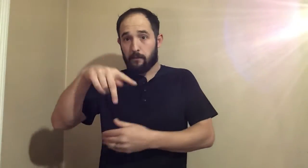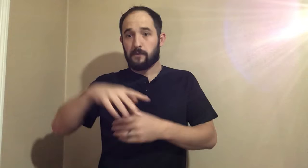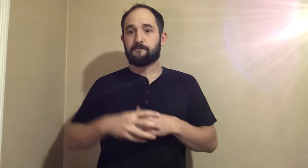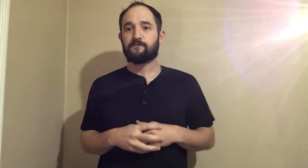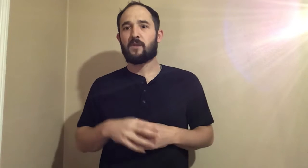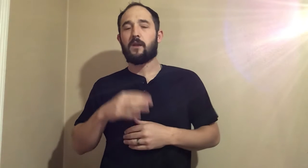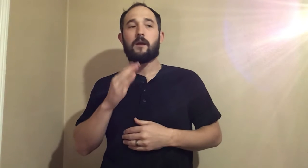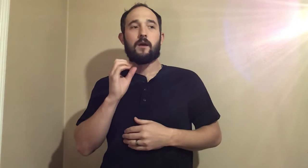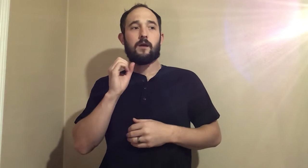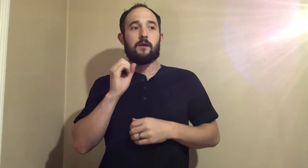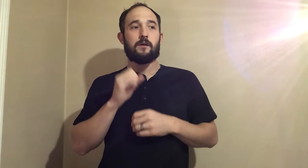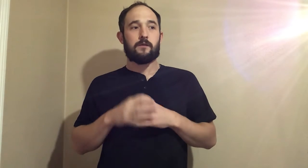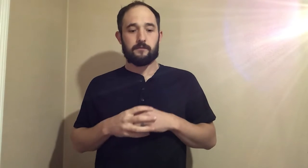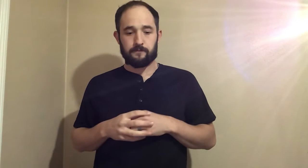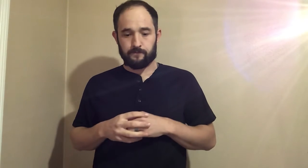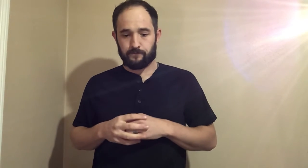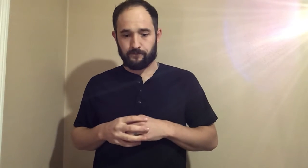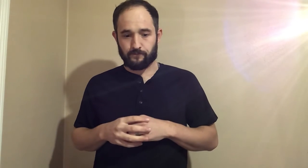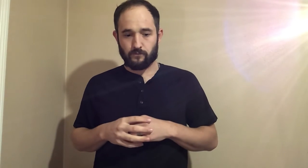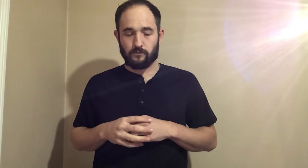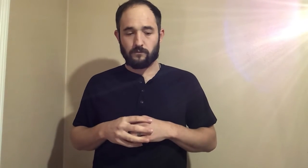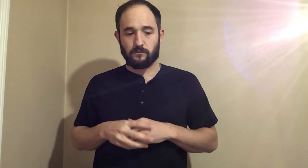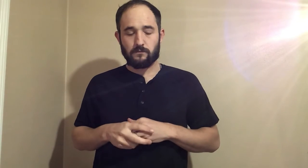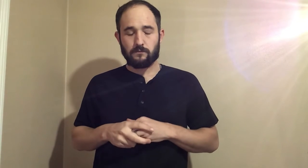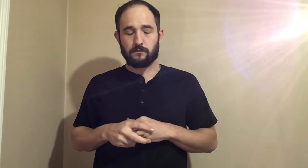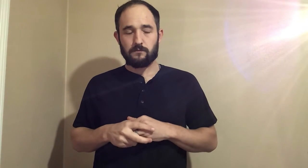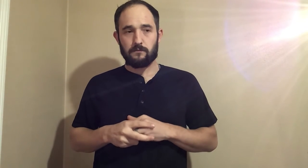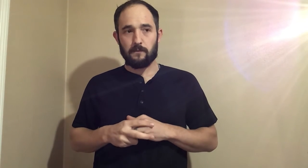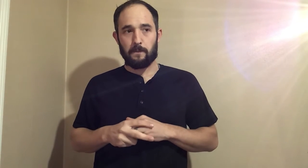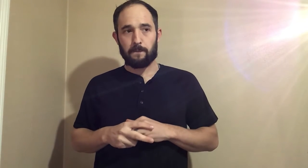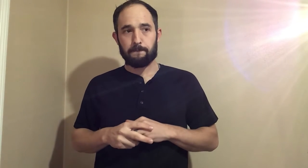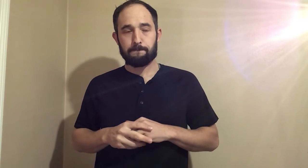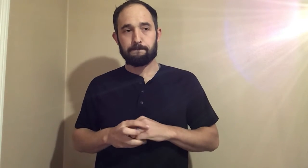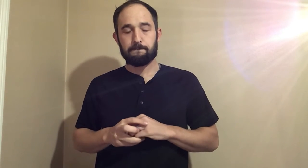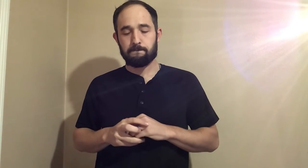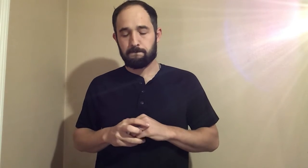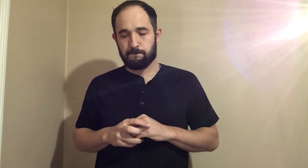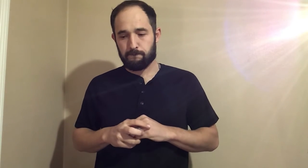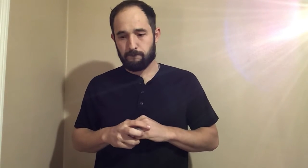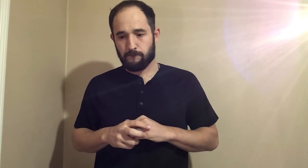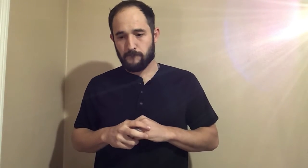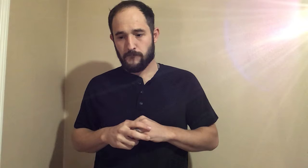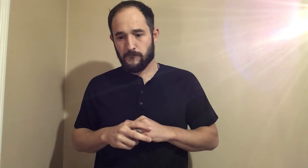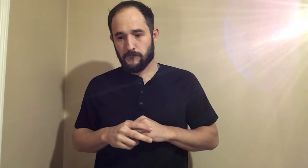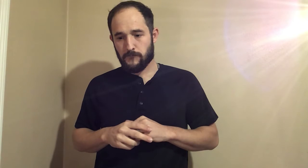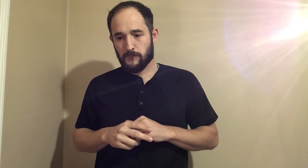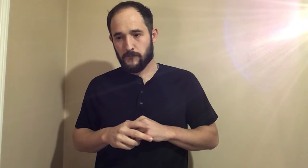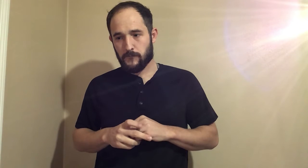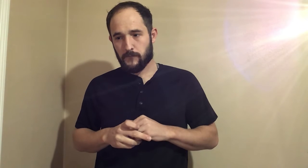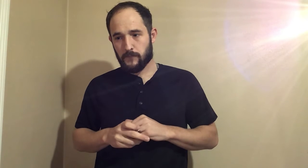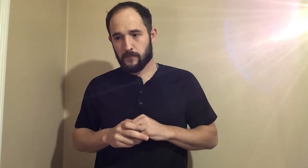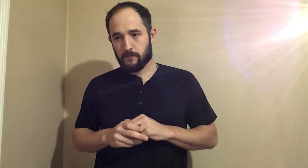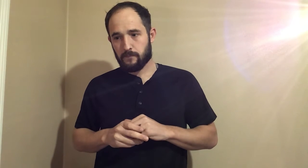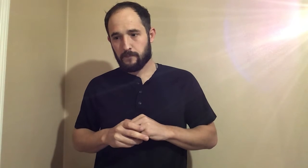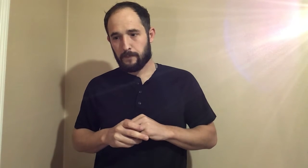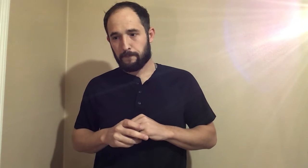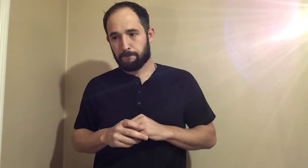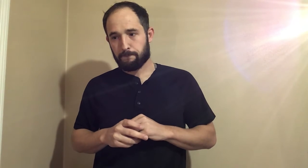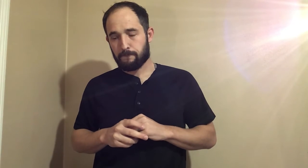the instructions given by the physical therapist. She continues to take her oral opioid on